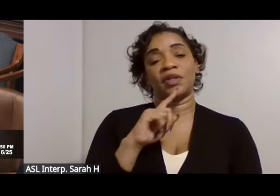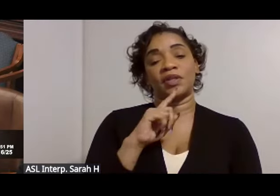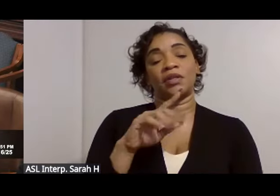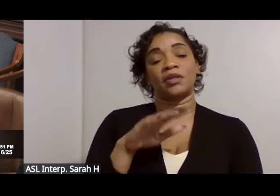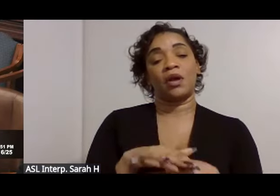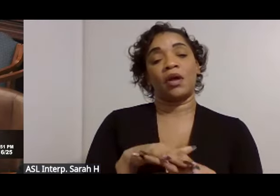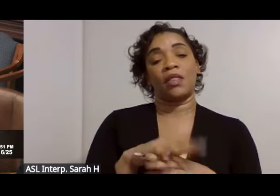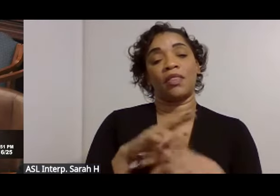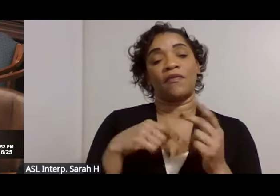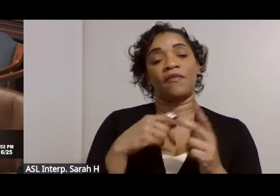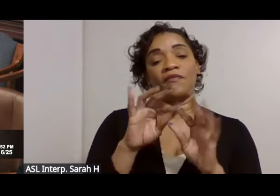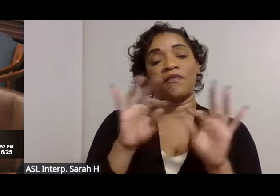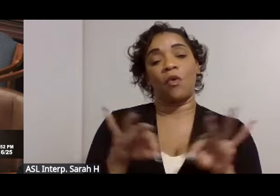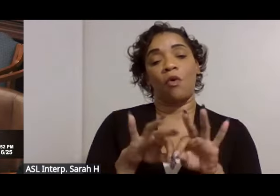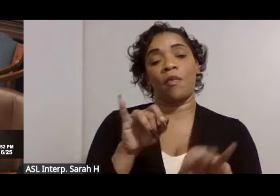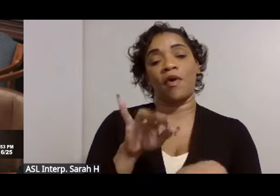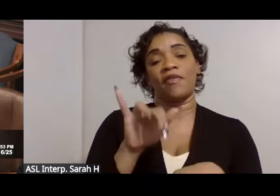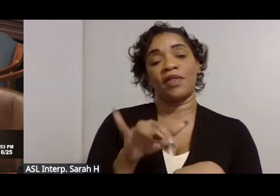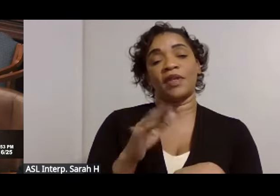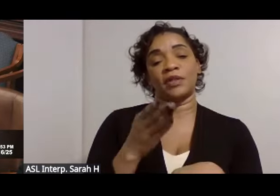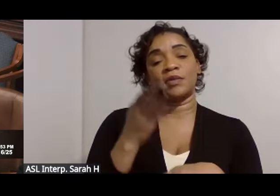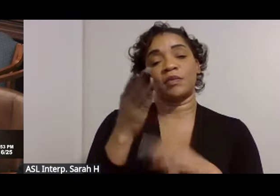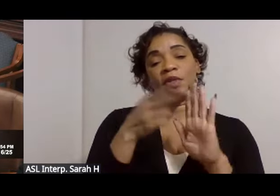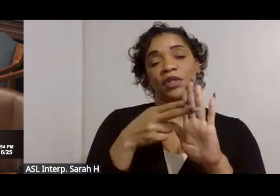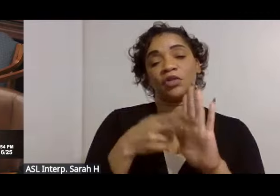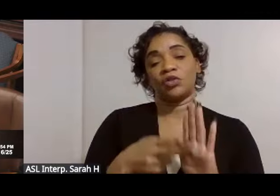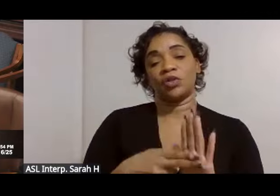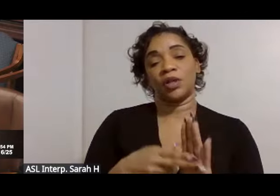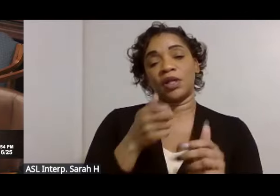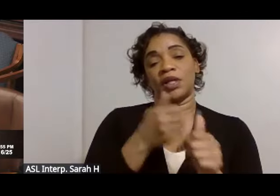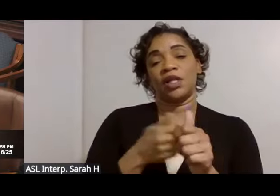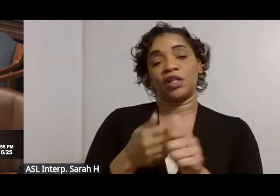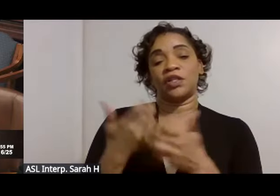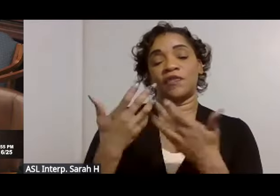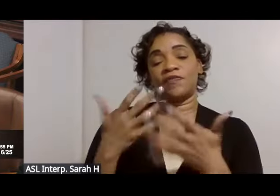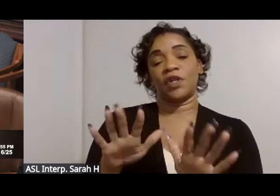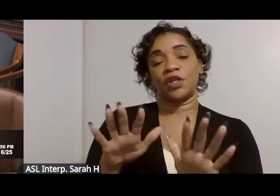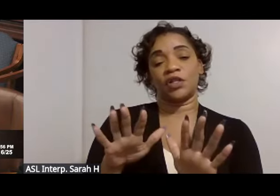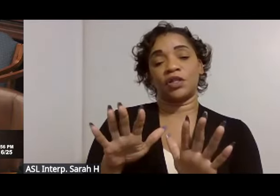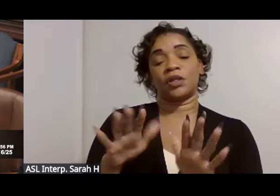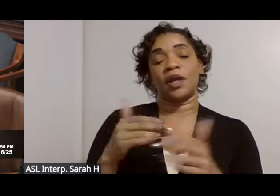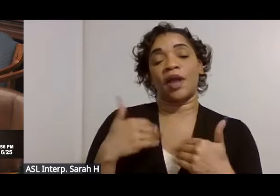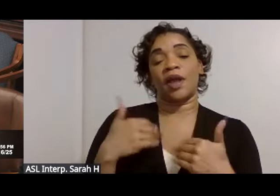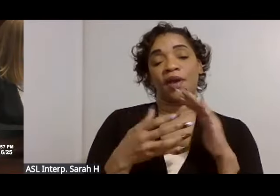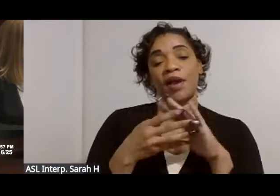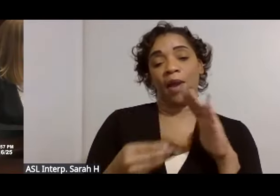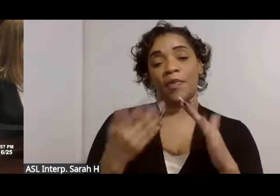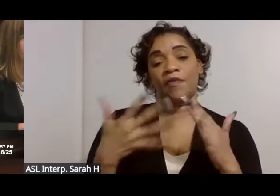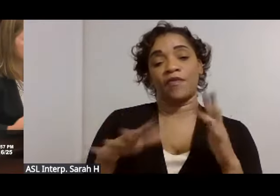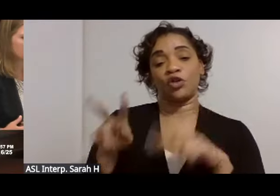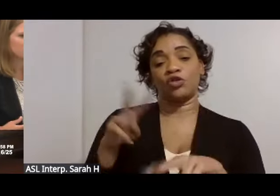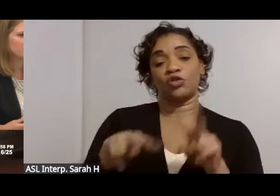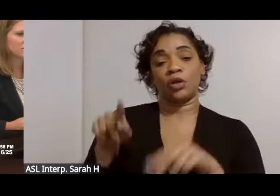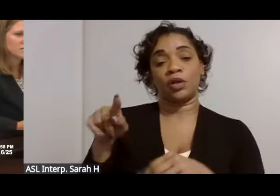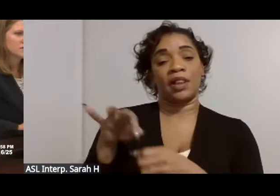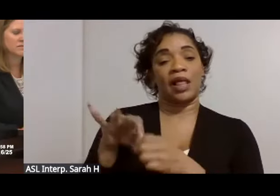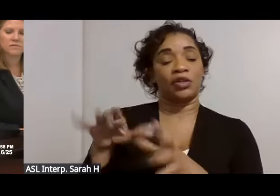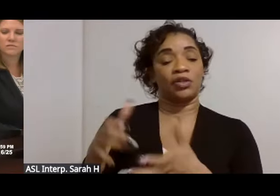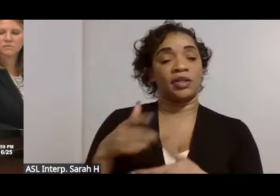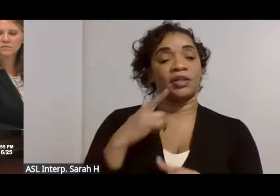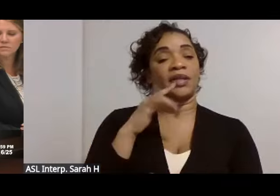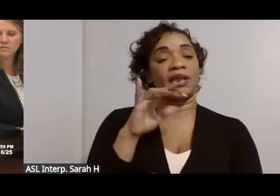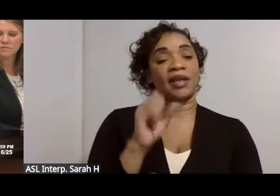copy. This has been looked at by elections. Yes. All of that's correct. This has been posted on our website as well. So as normal, what we